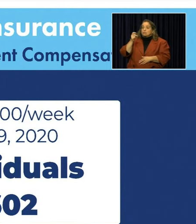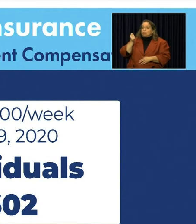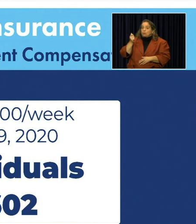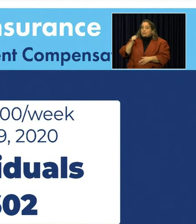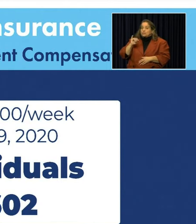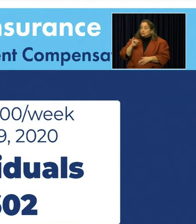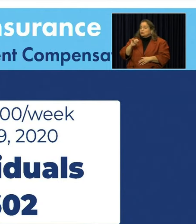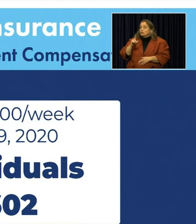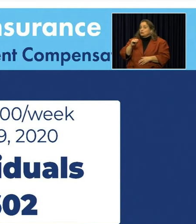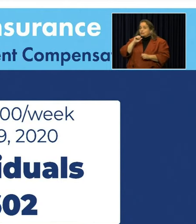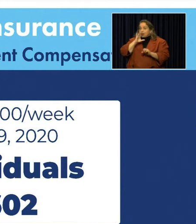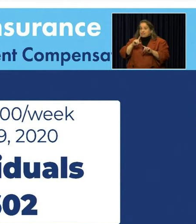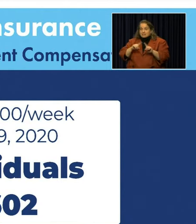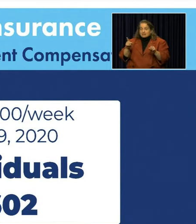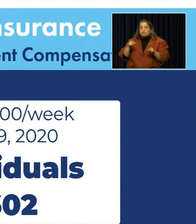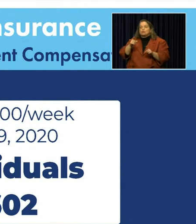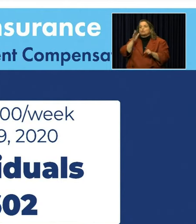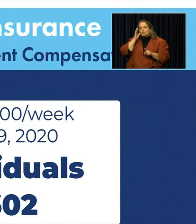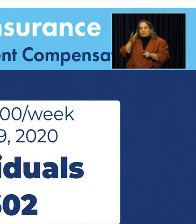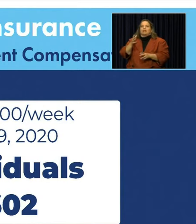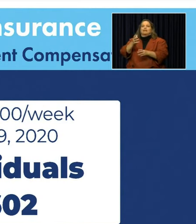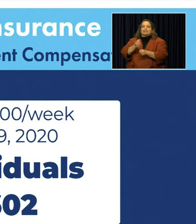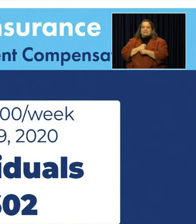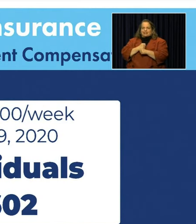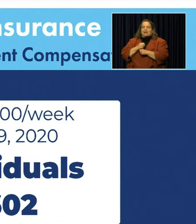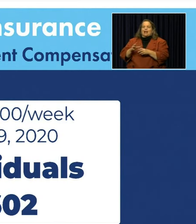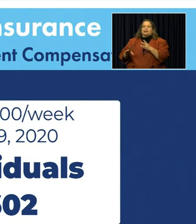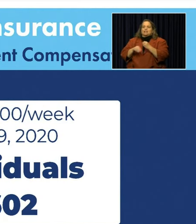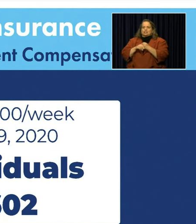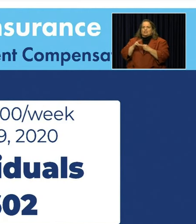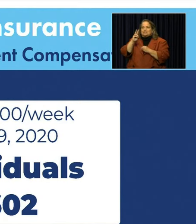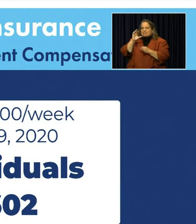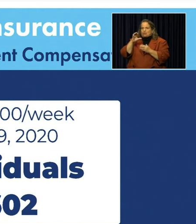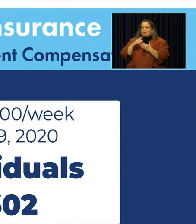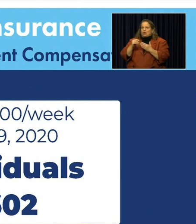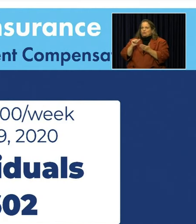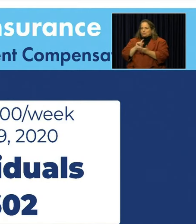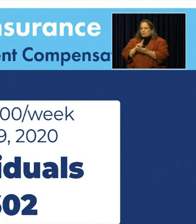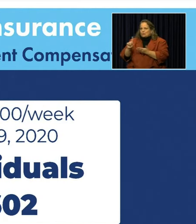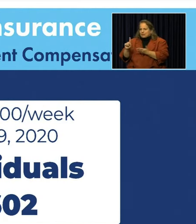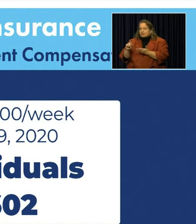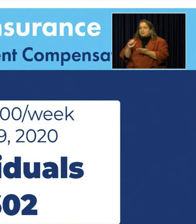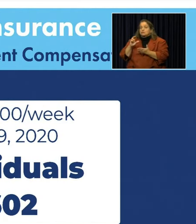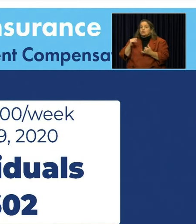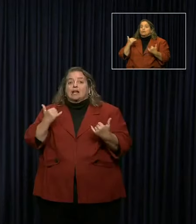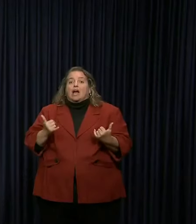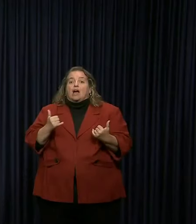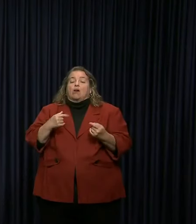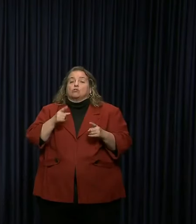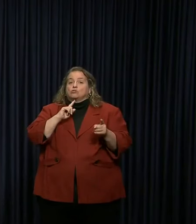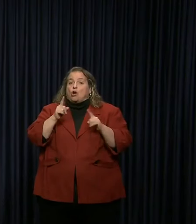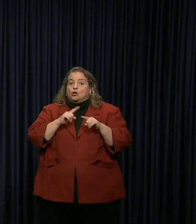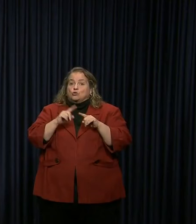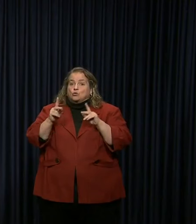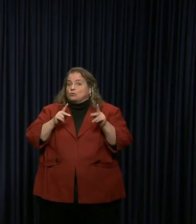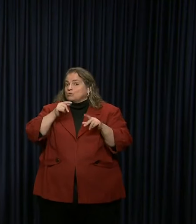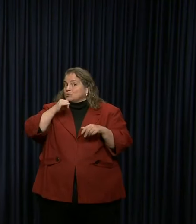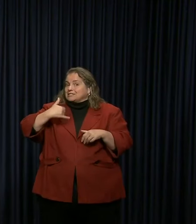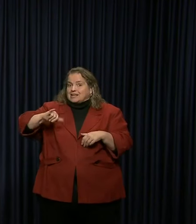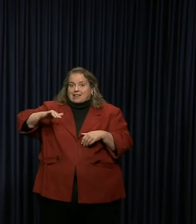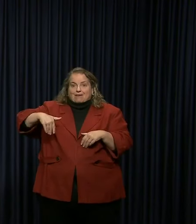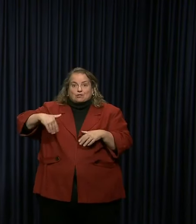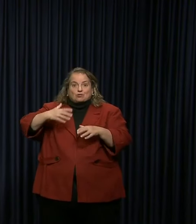different. They're going to receive this additional $600 a week. So now talking to the folks that still haven't received